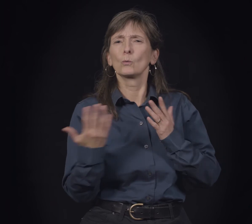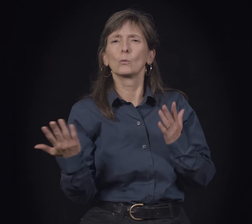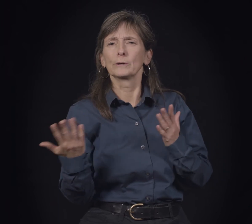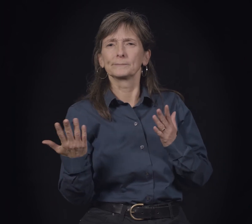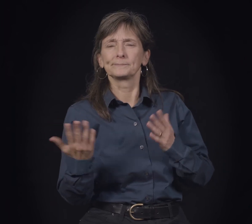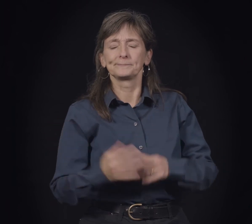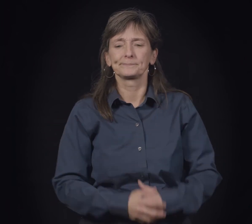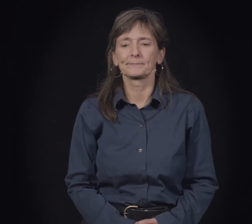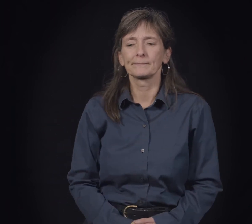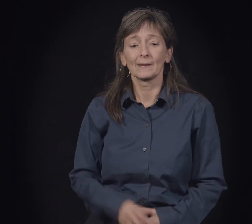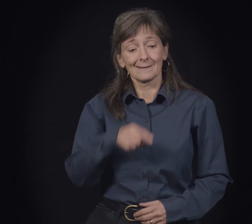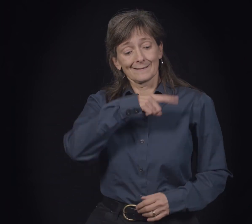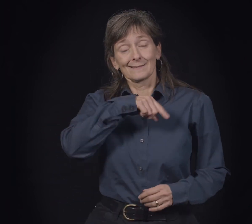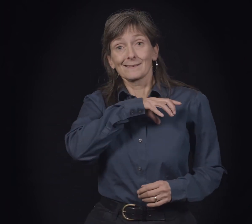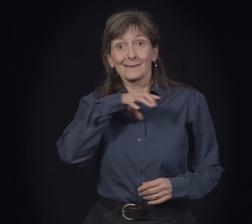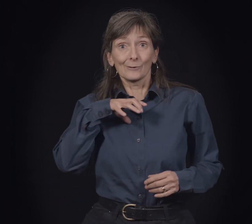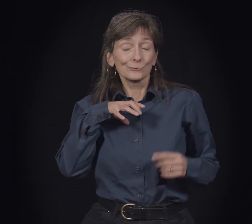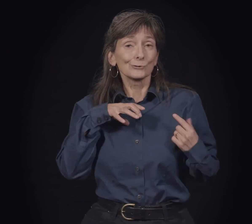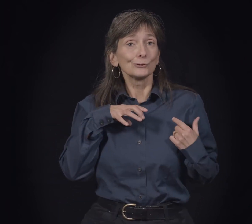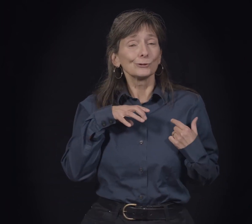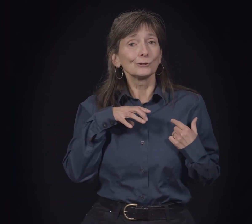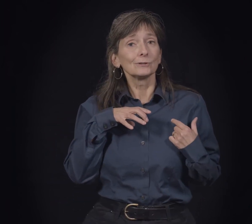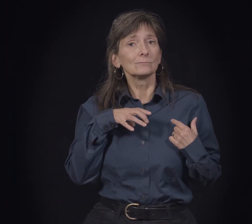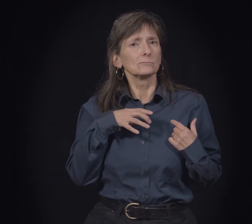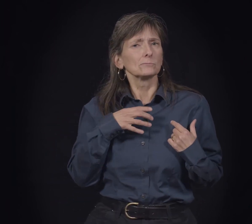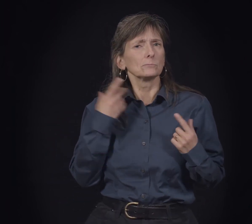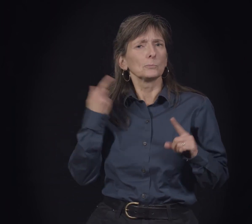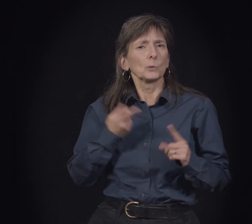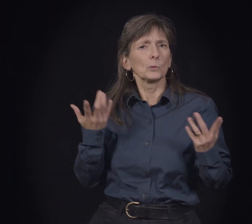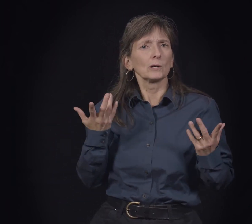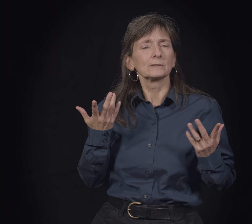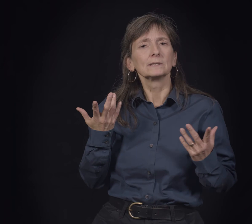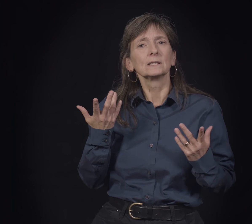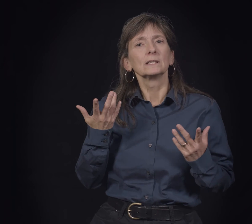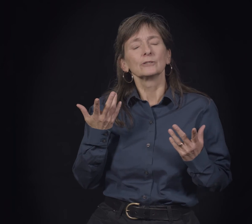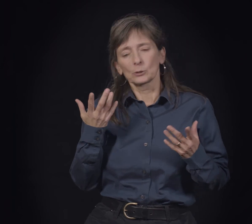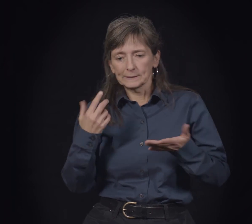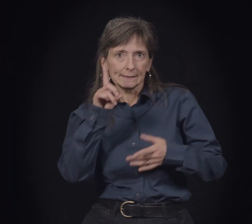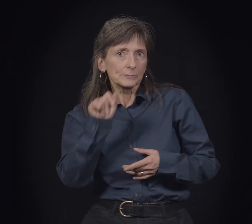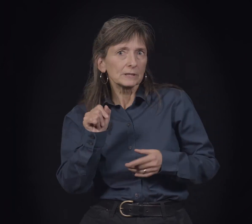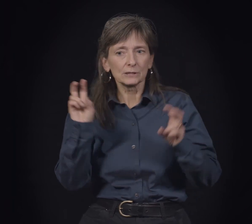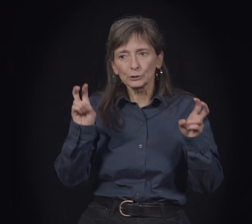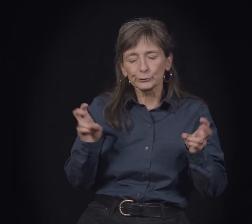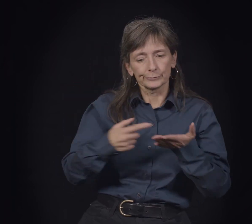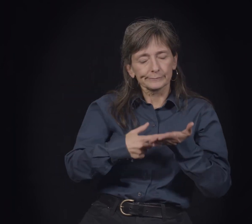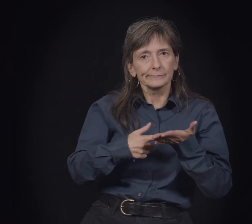Council's mandate is to advise the minister responsible on disability-related issues. Within